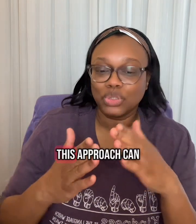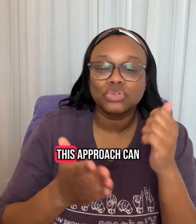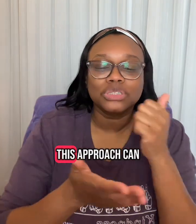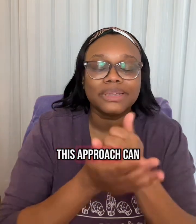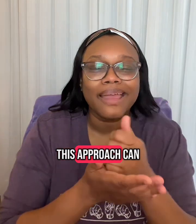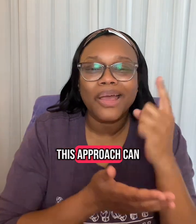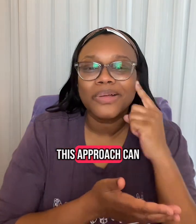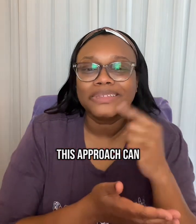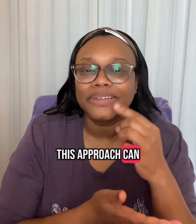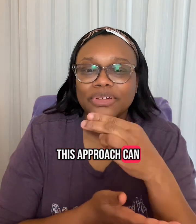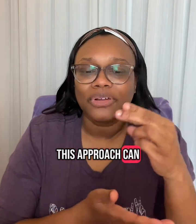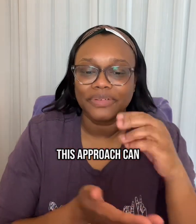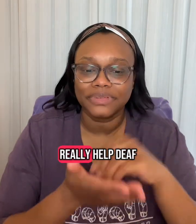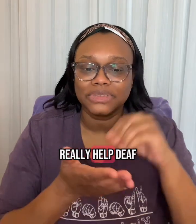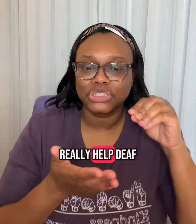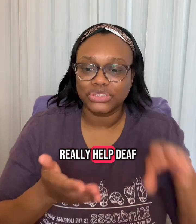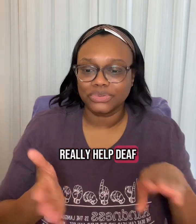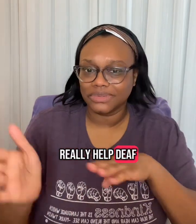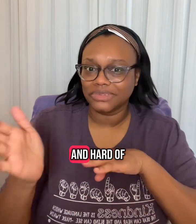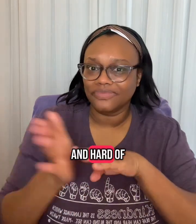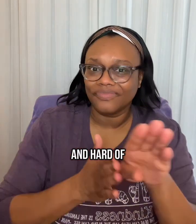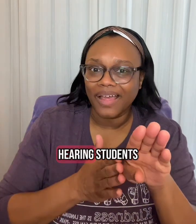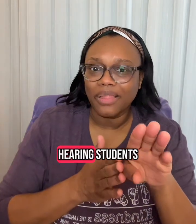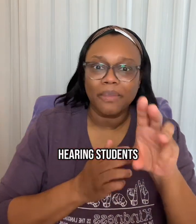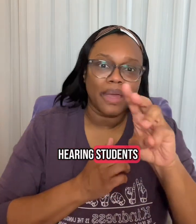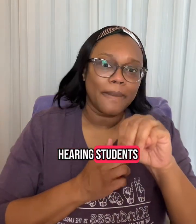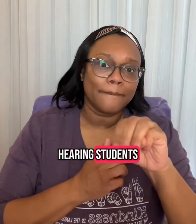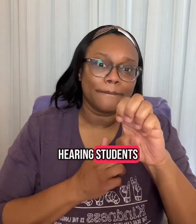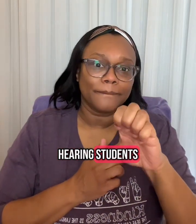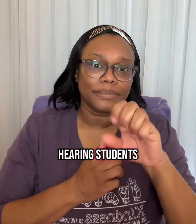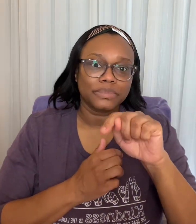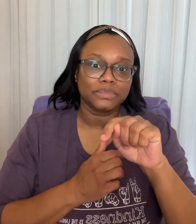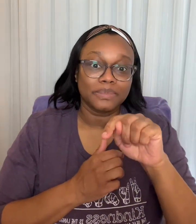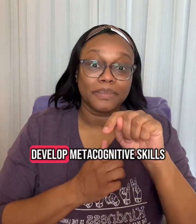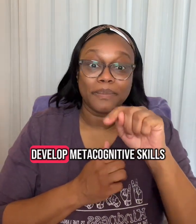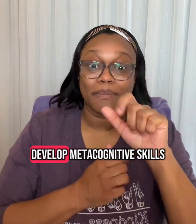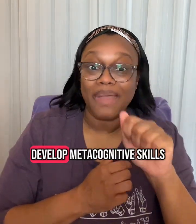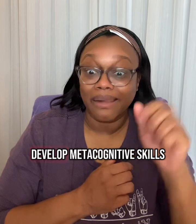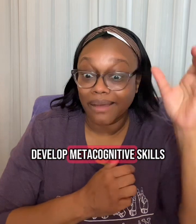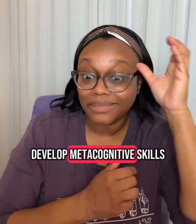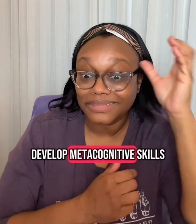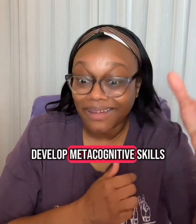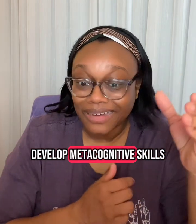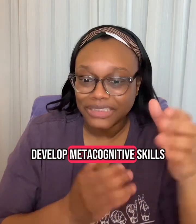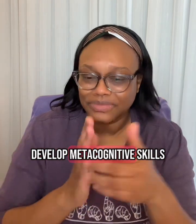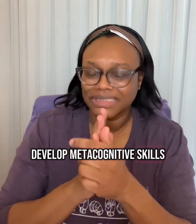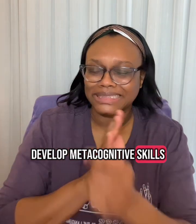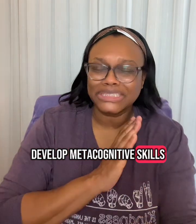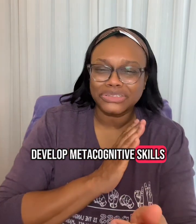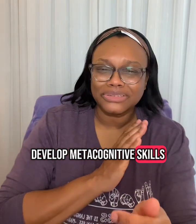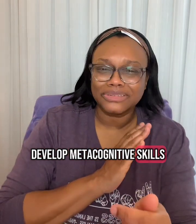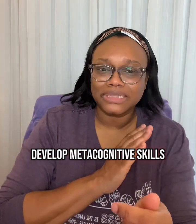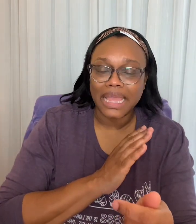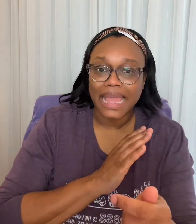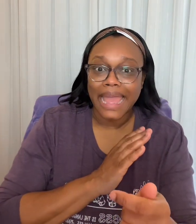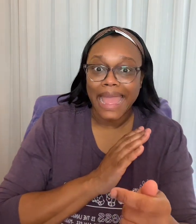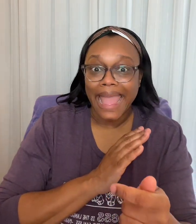This approach can really help deaf and hard of hearing students develop metacognitive skills